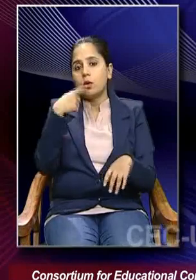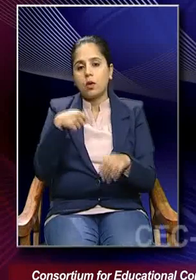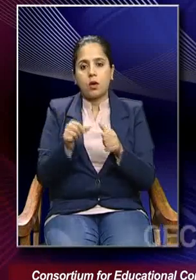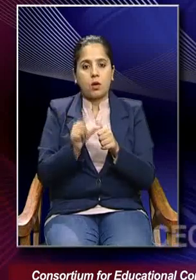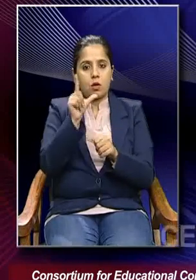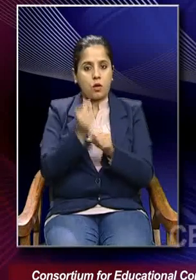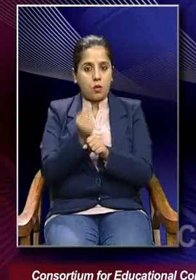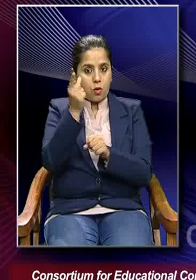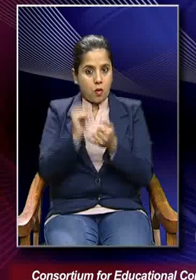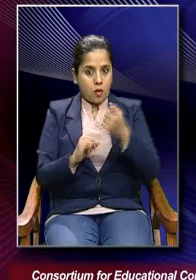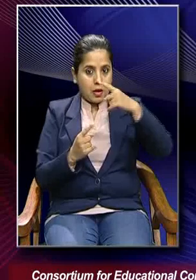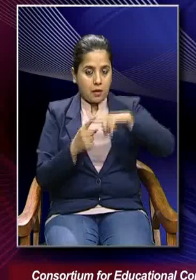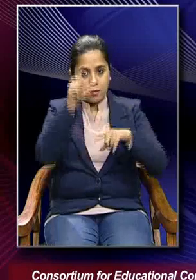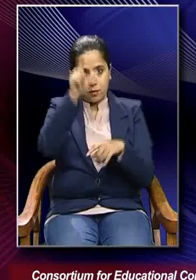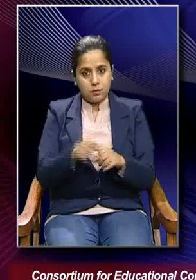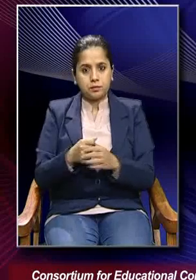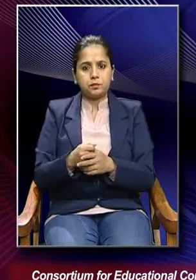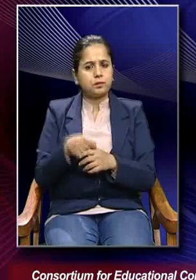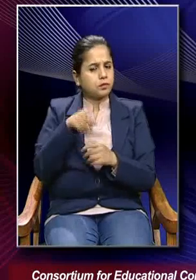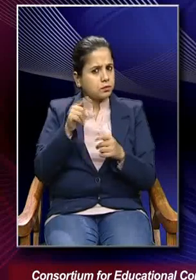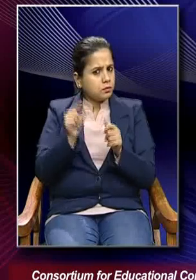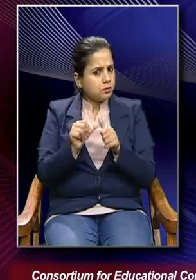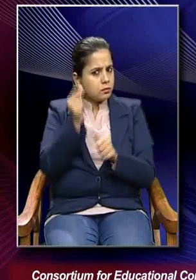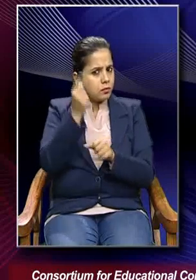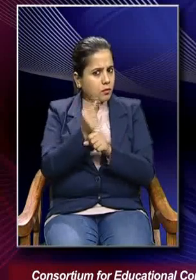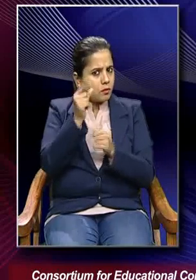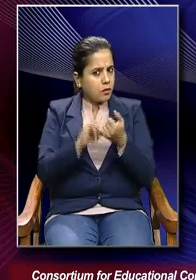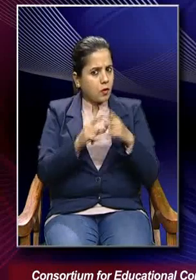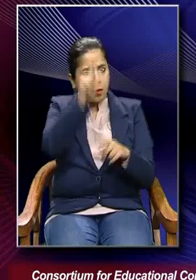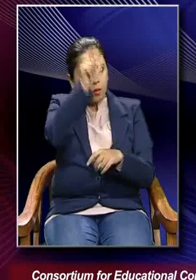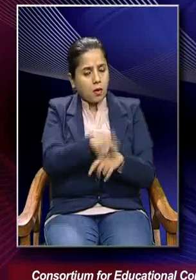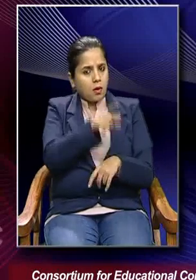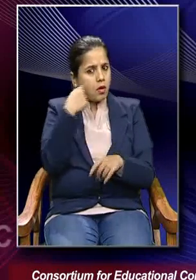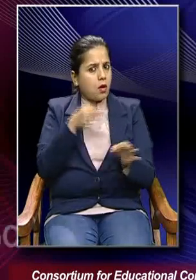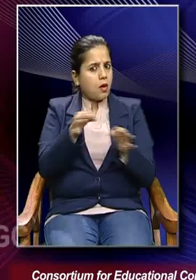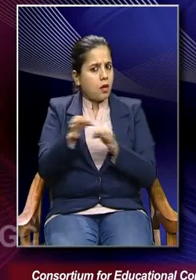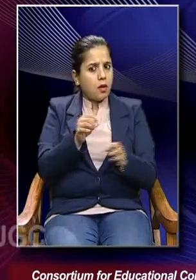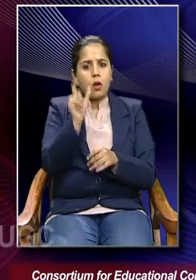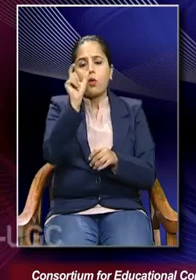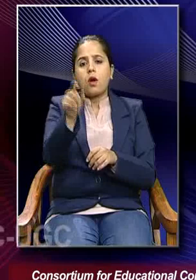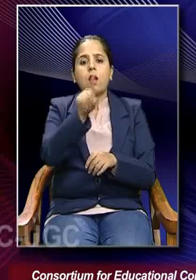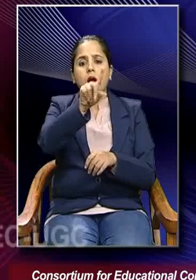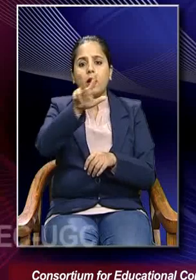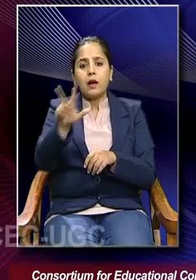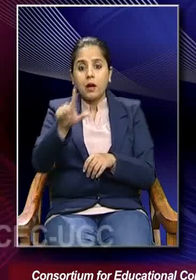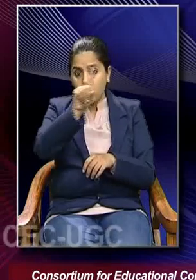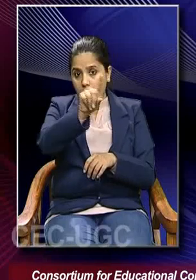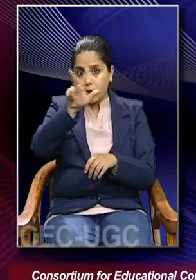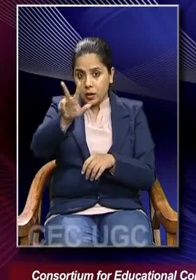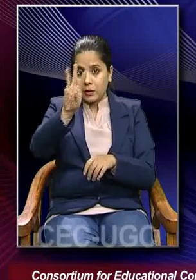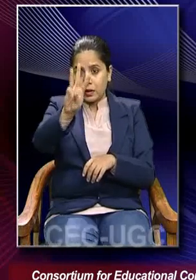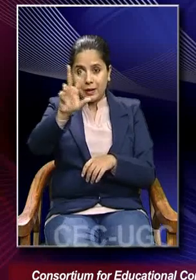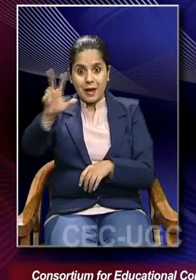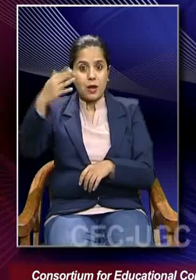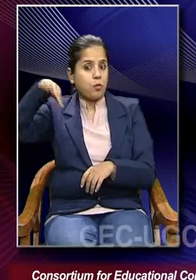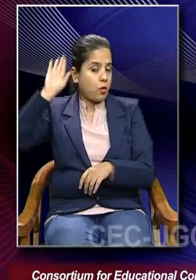Auguste Comte. Now Auguste Comte, as I already said, coined the term in 1838.